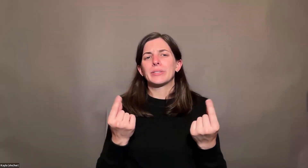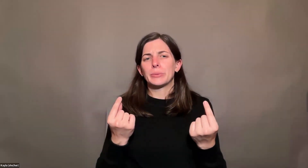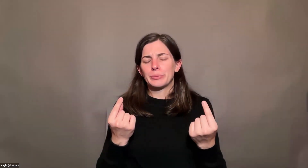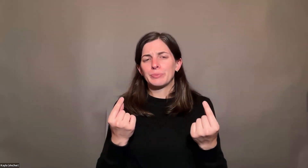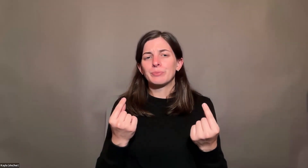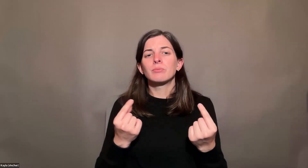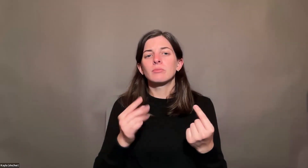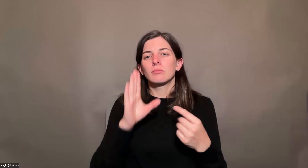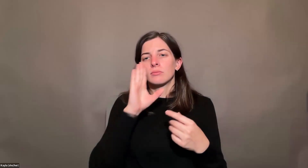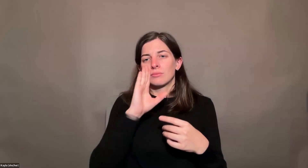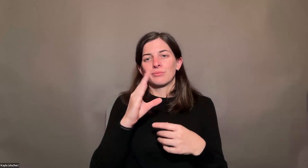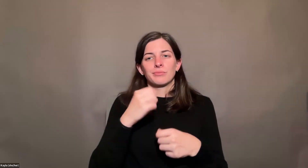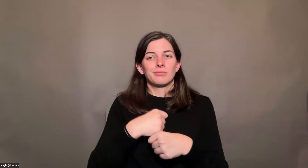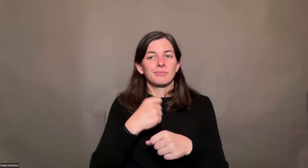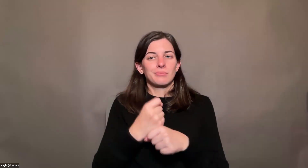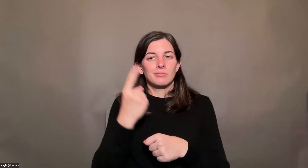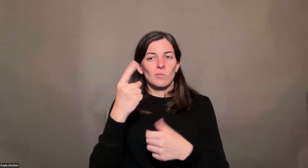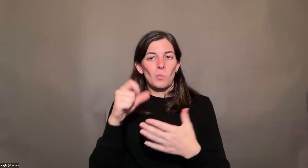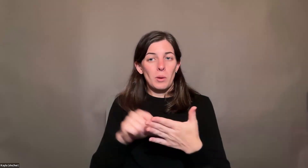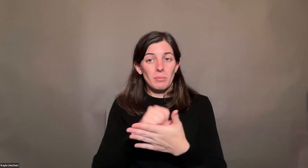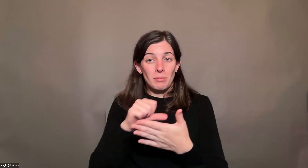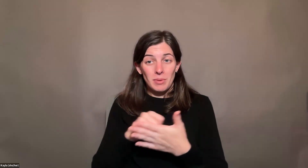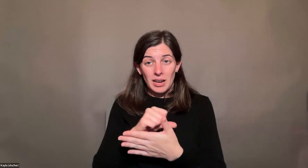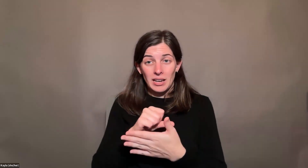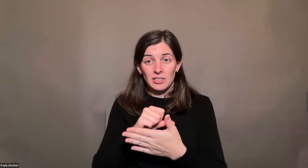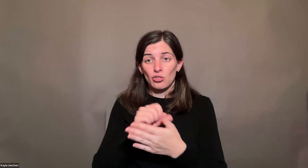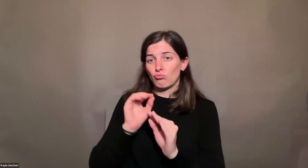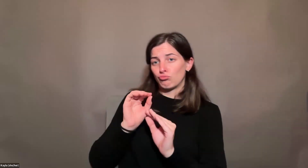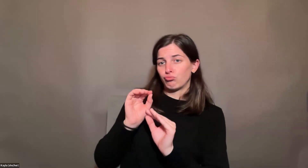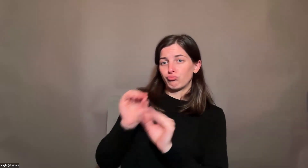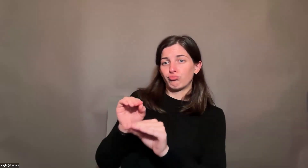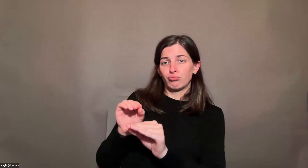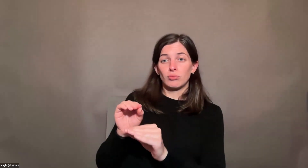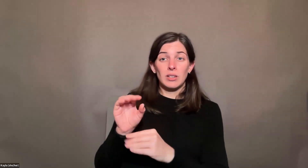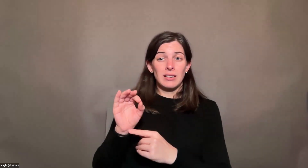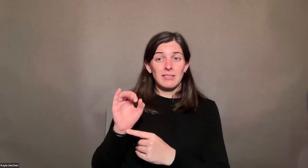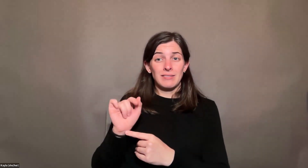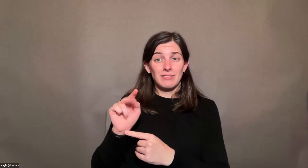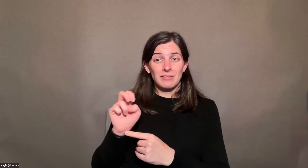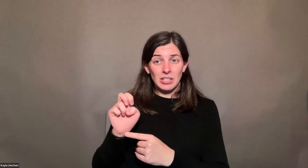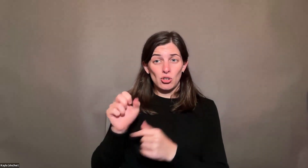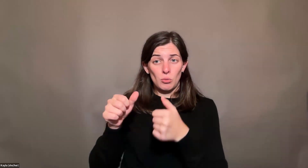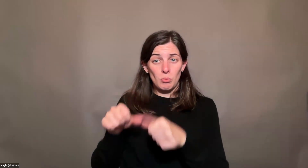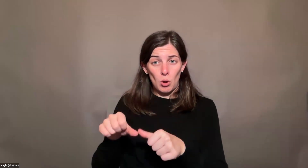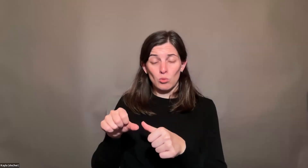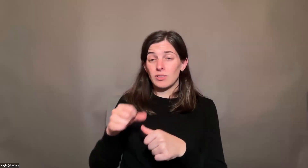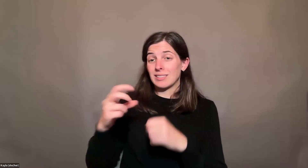a page, then insert the featured post, then save the page, and then on the front end it will go through